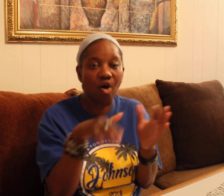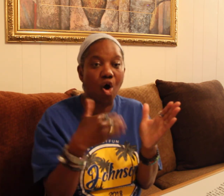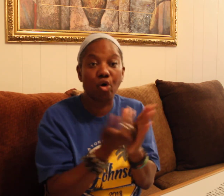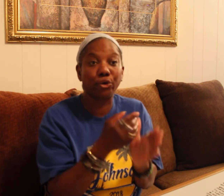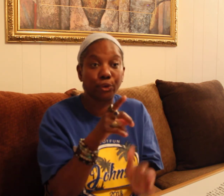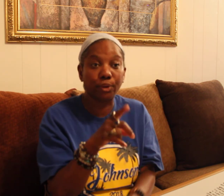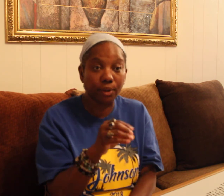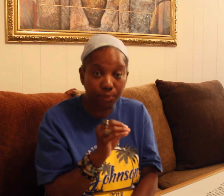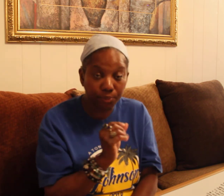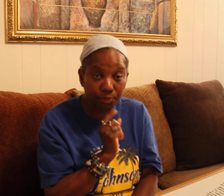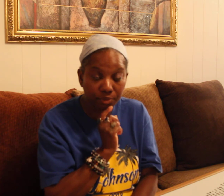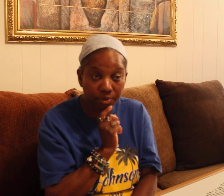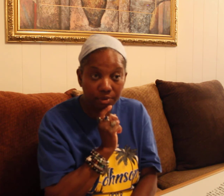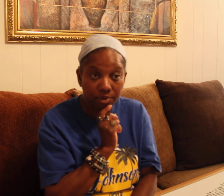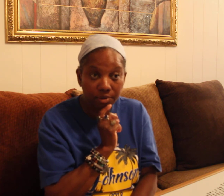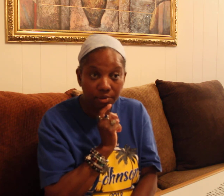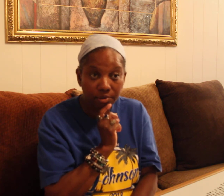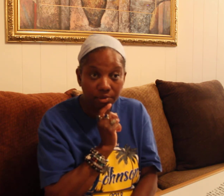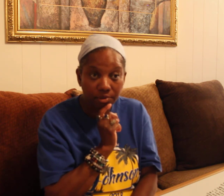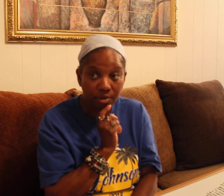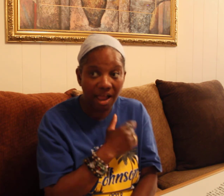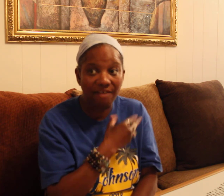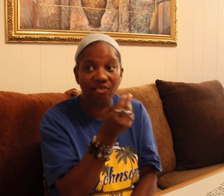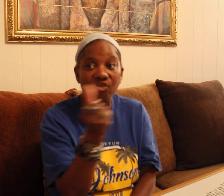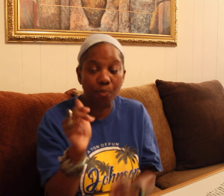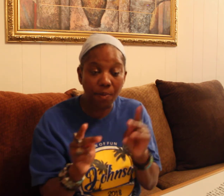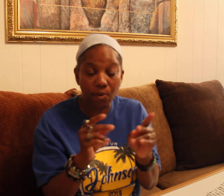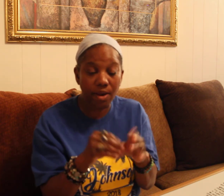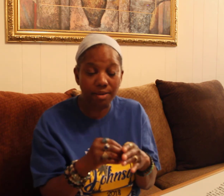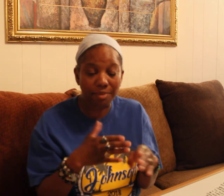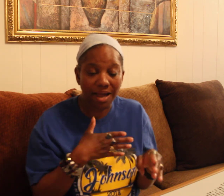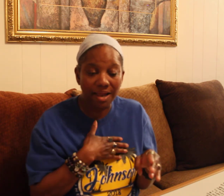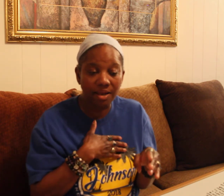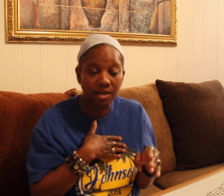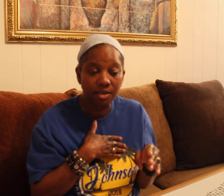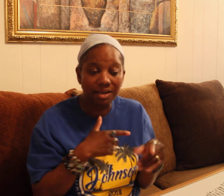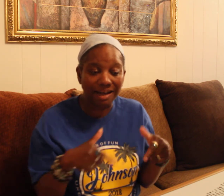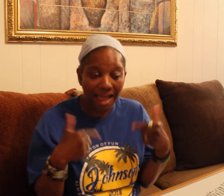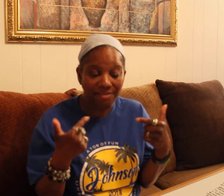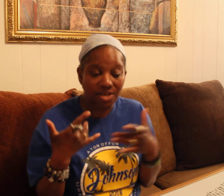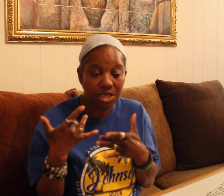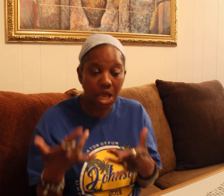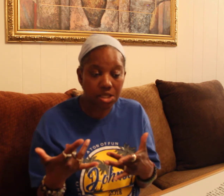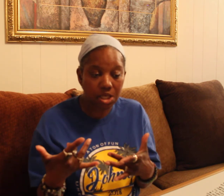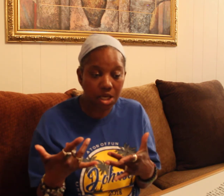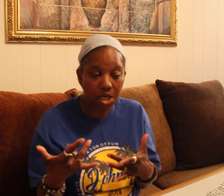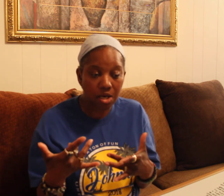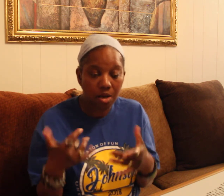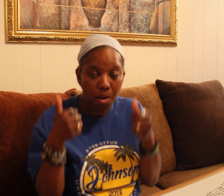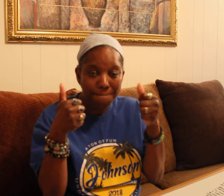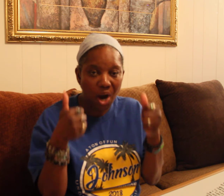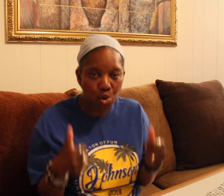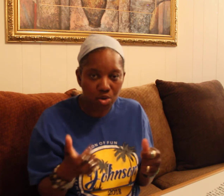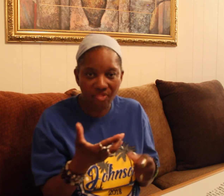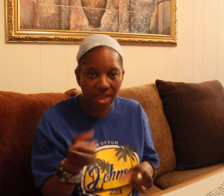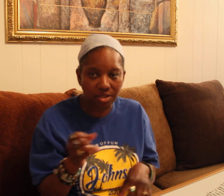all you do. I have a few people in my life that tend to post things